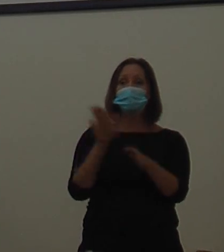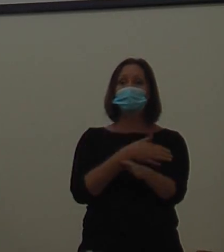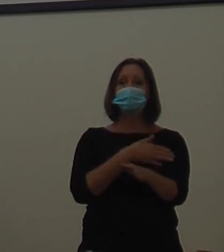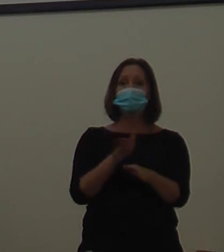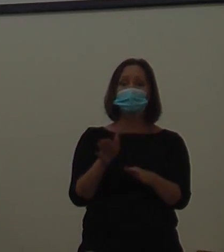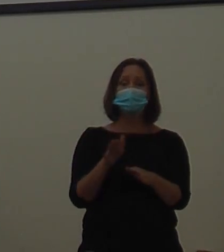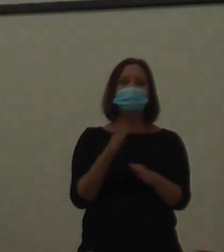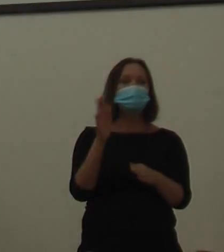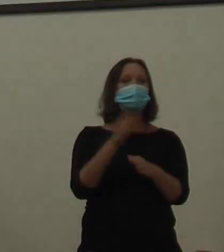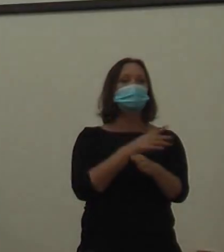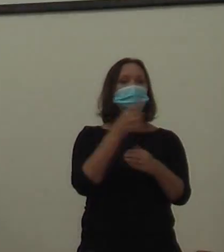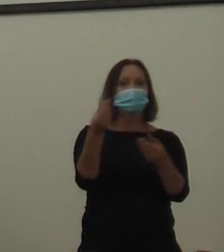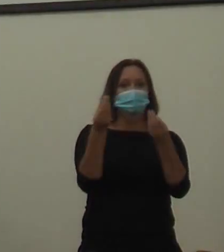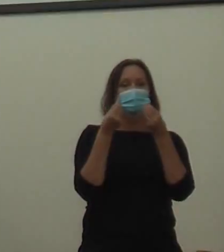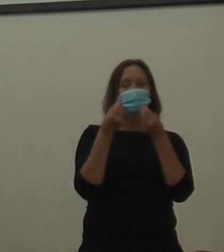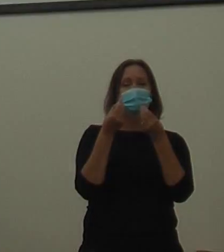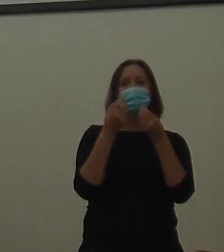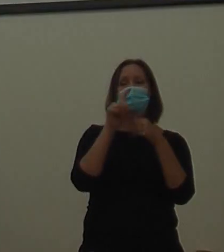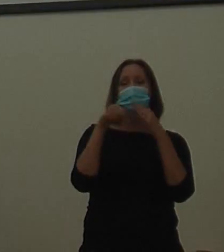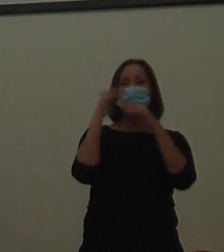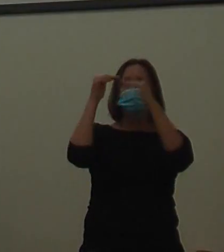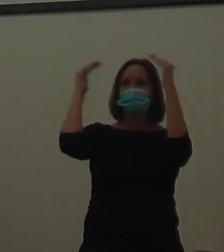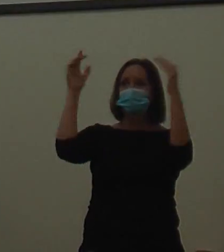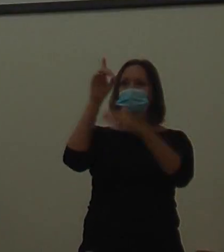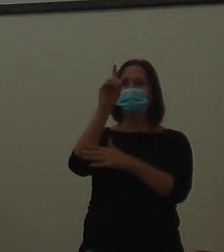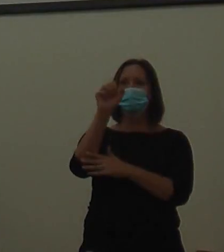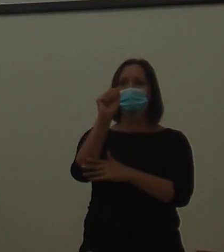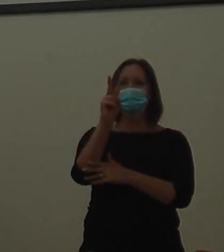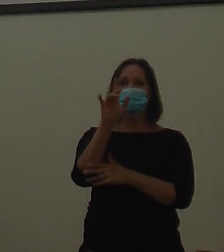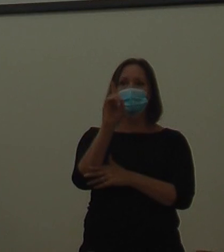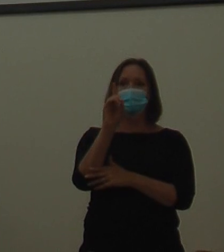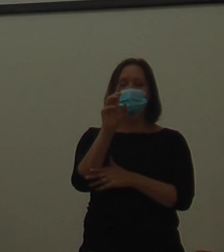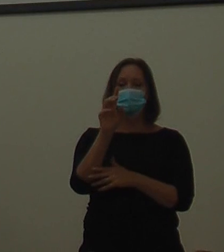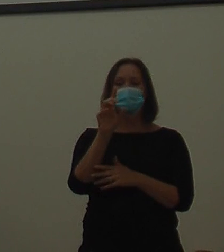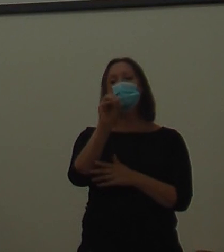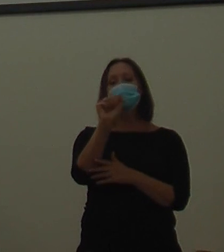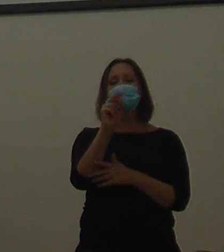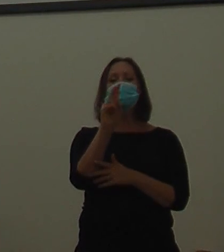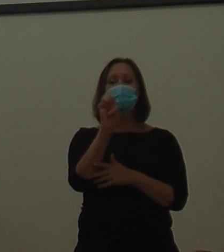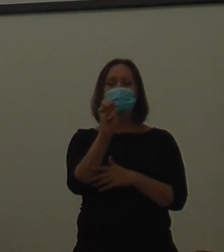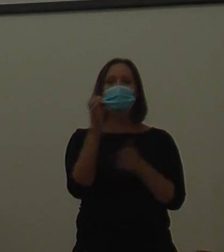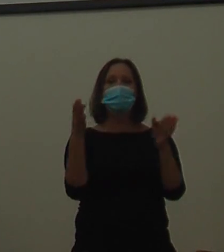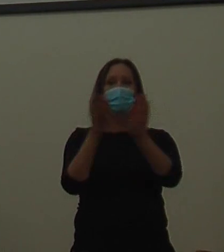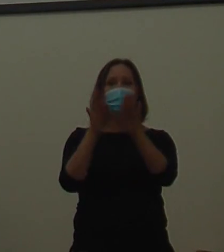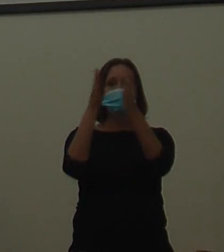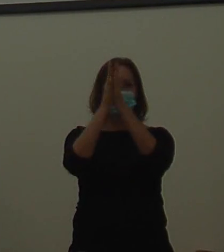together this closing song, Sing to Me of Heaven, and then Dave Miller has our closing prayer. Let's all stand together.